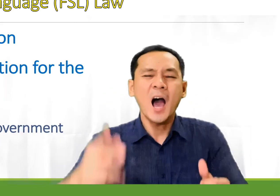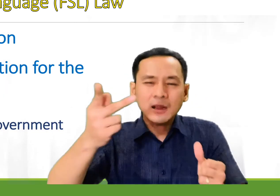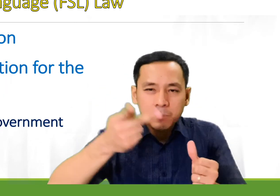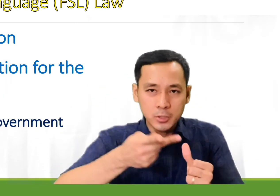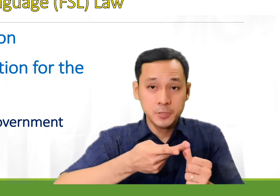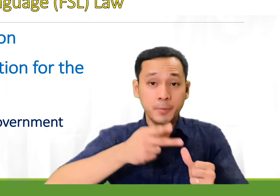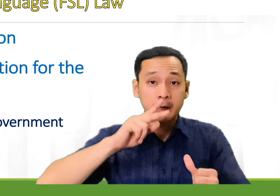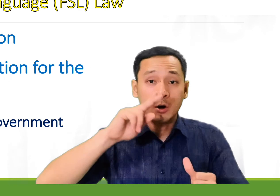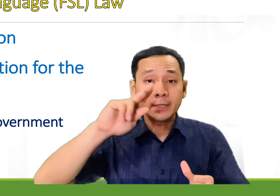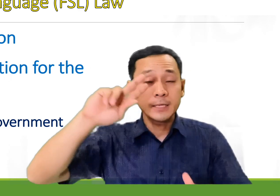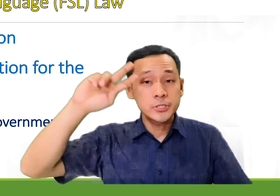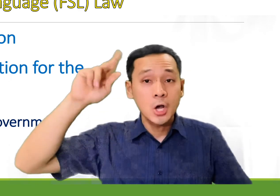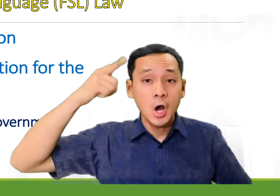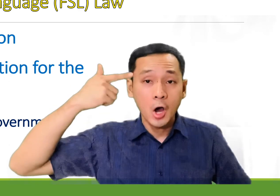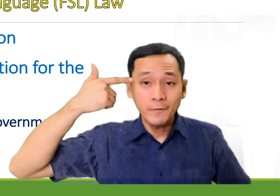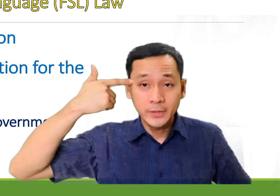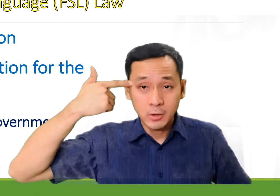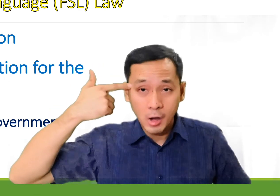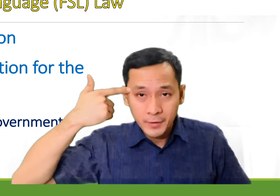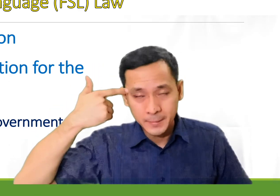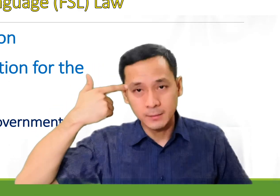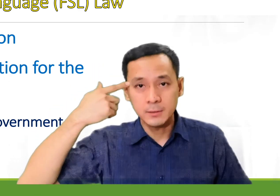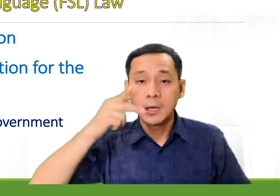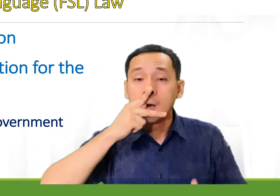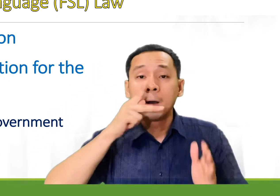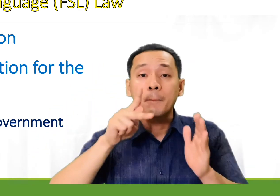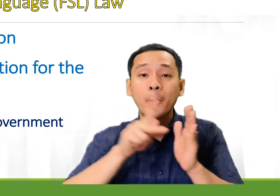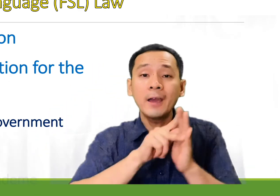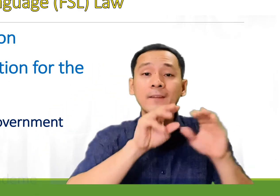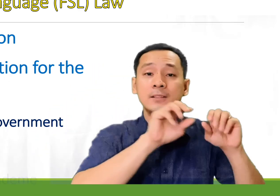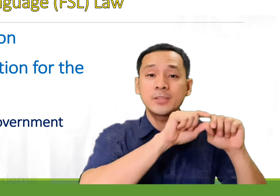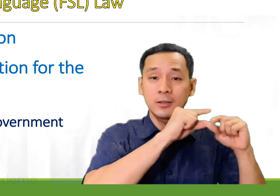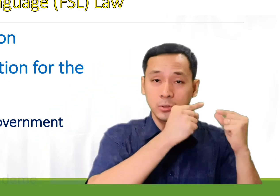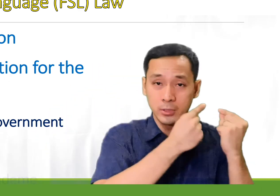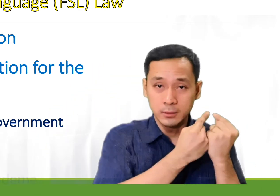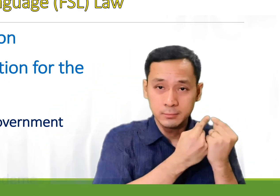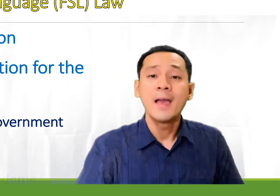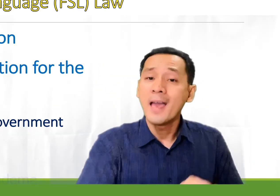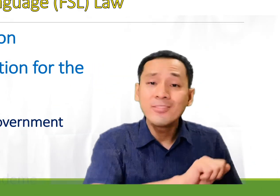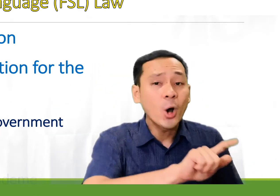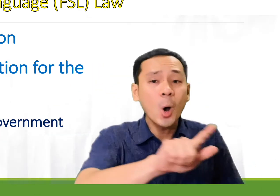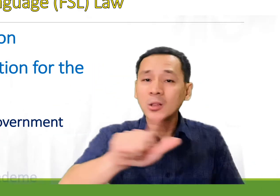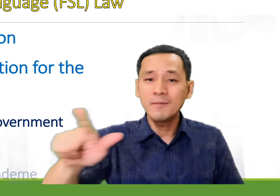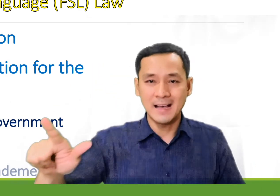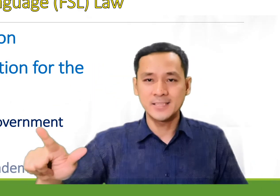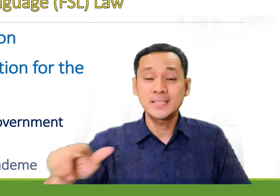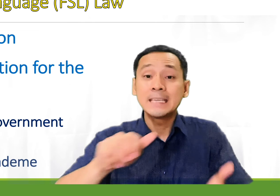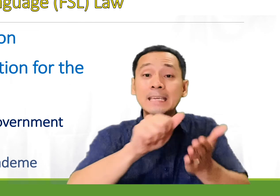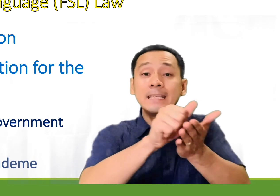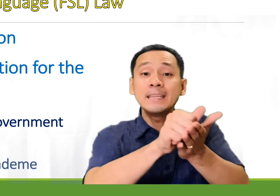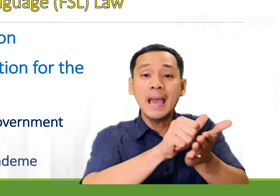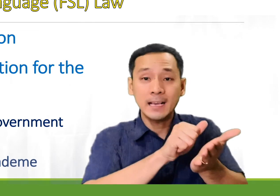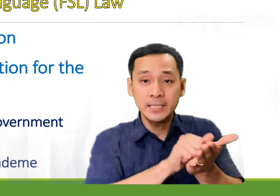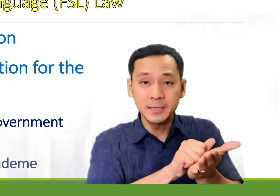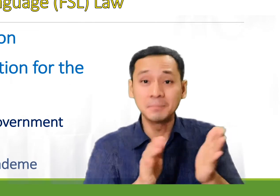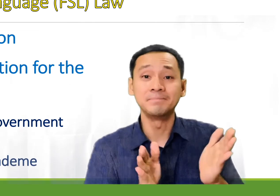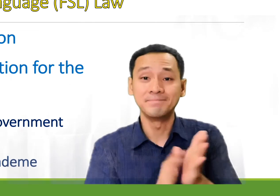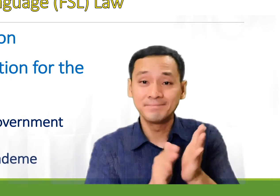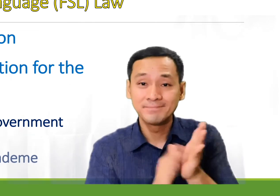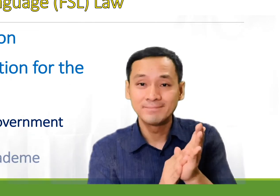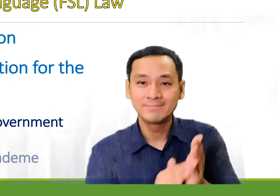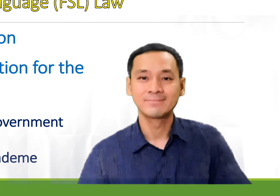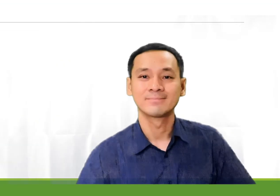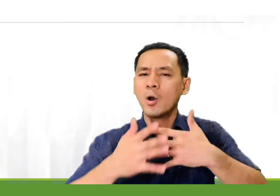the utmost priorities of the government, private sector, and all of us in the academia.